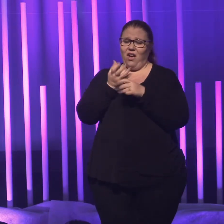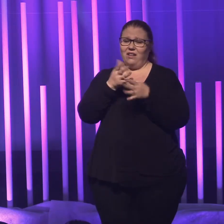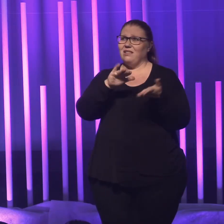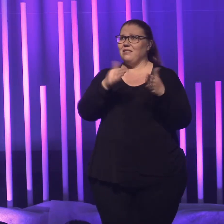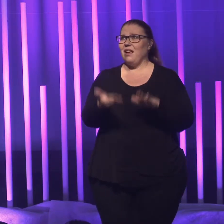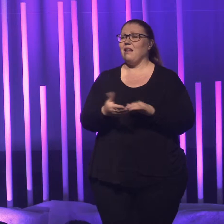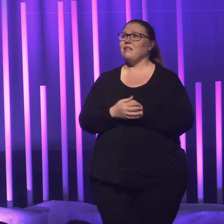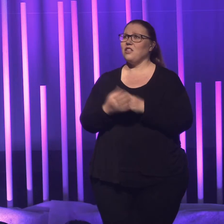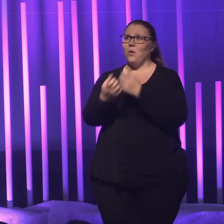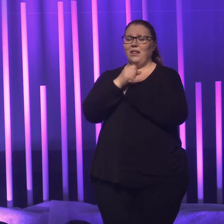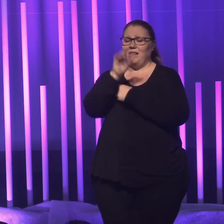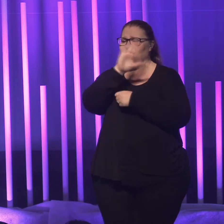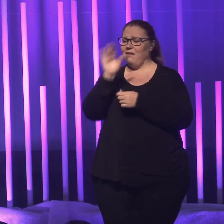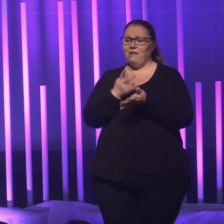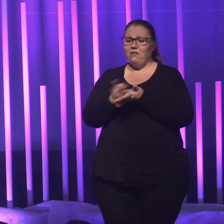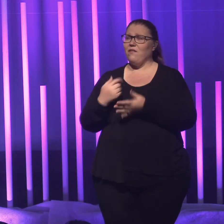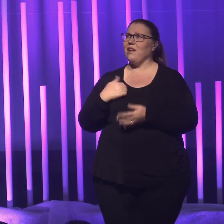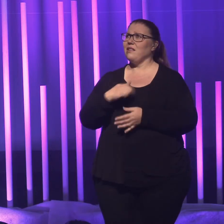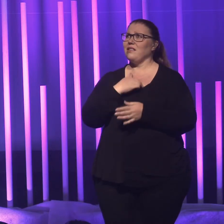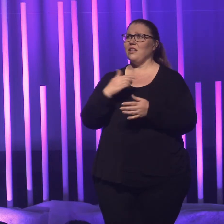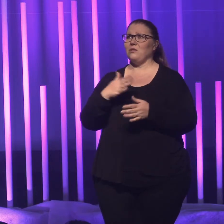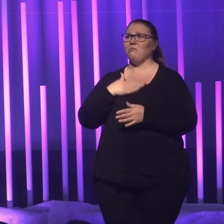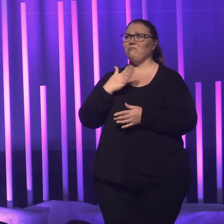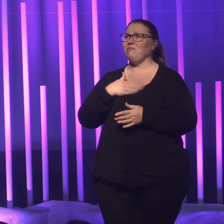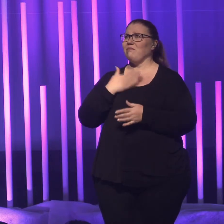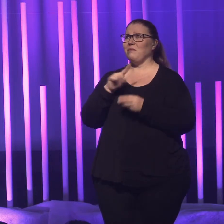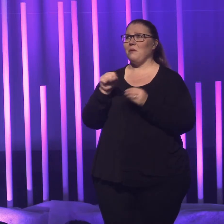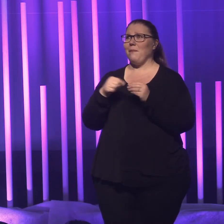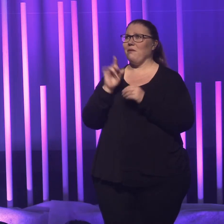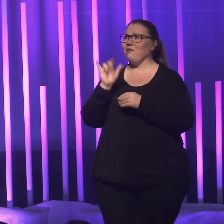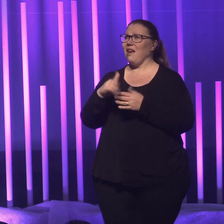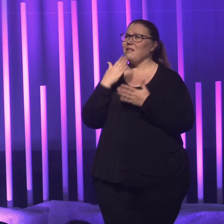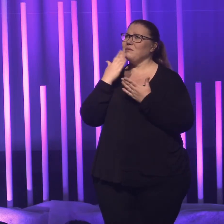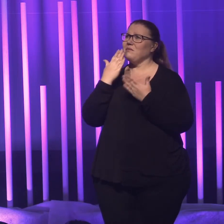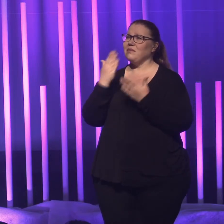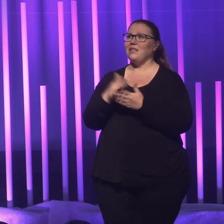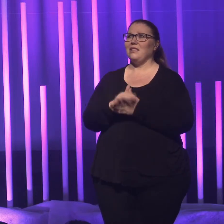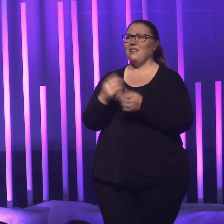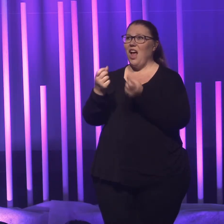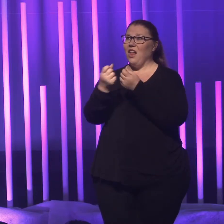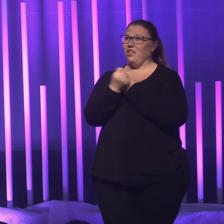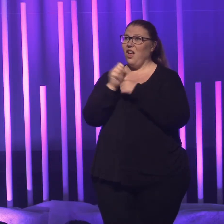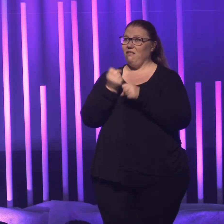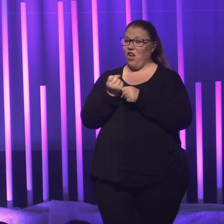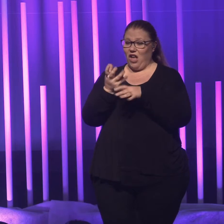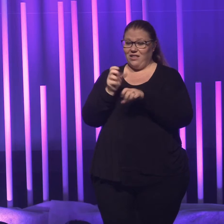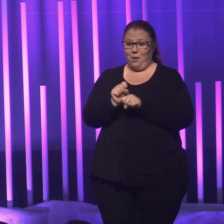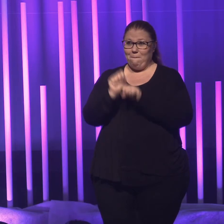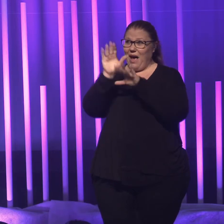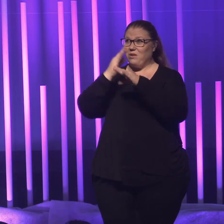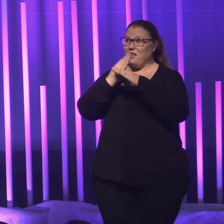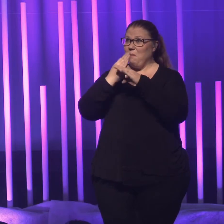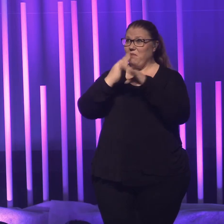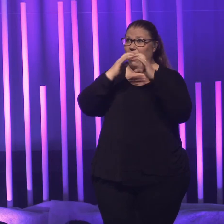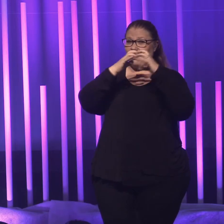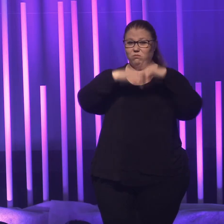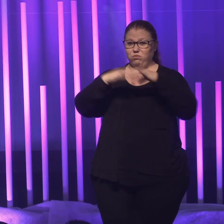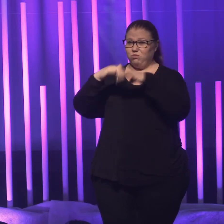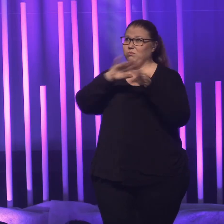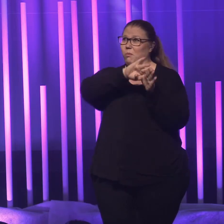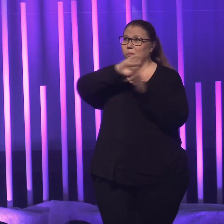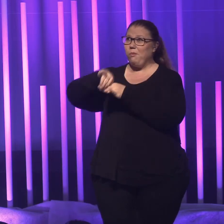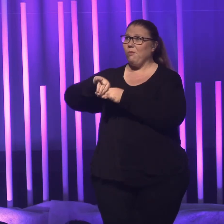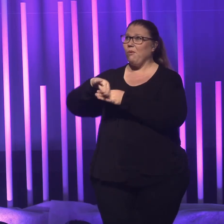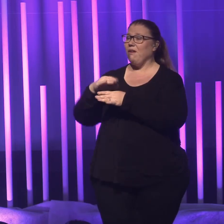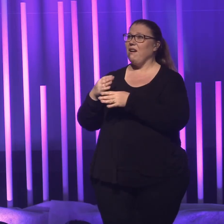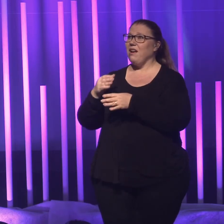So love never fails us, God, and we are grateful for that. That love moves mountains. Help us never to forget that